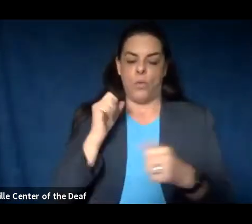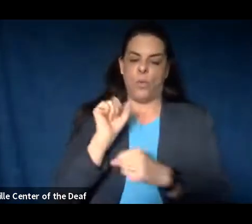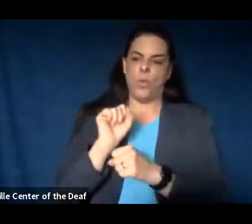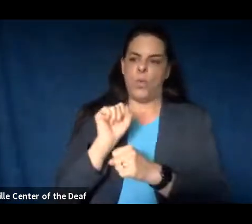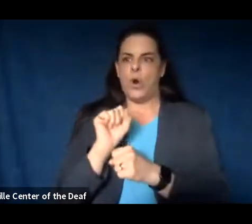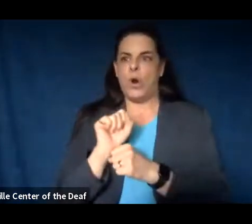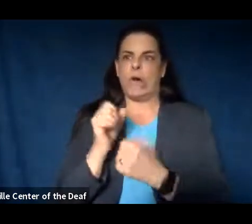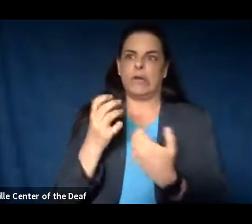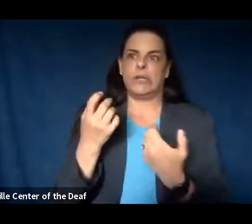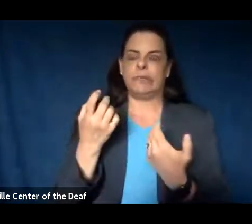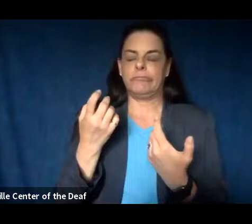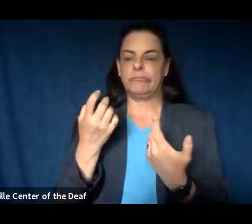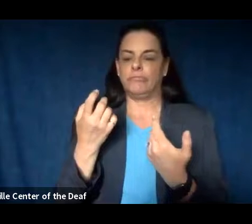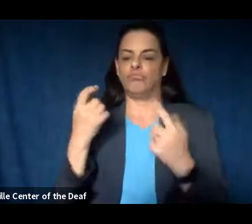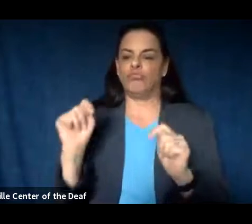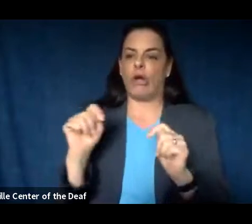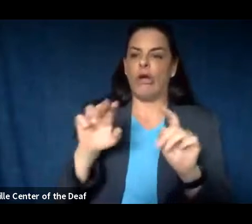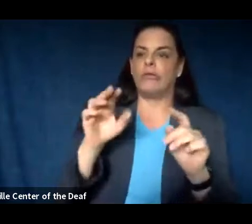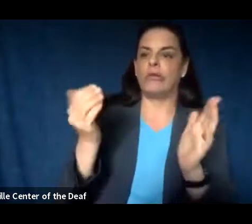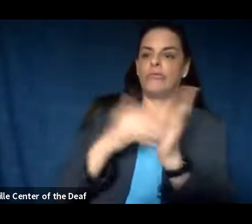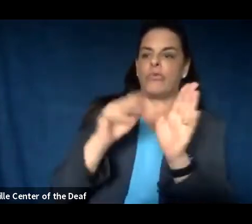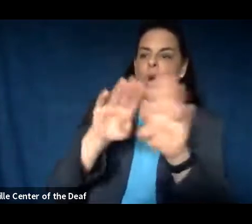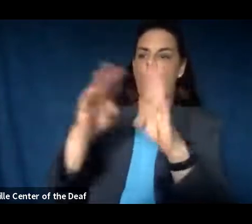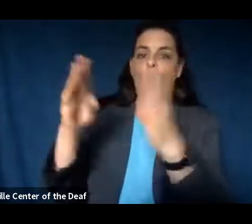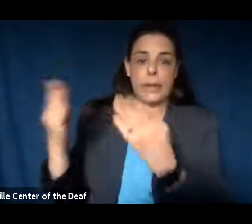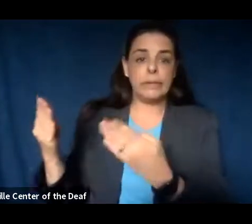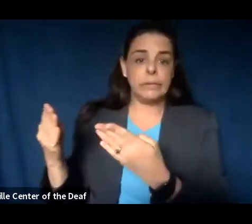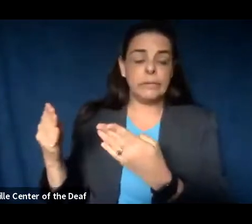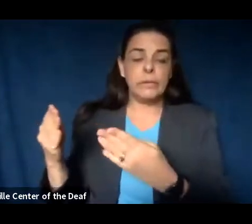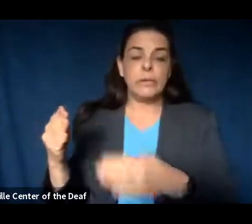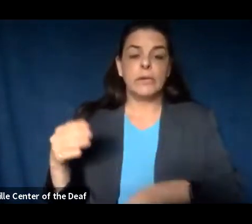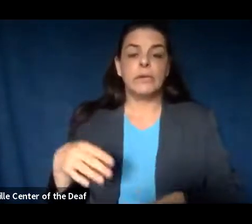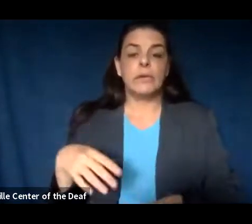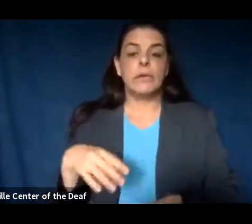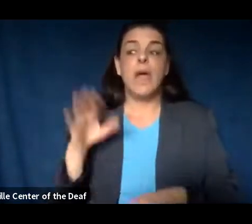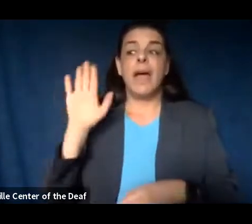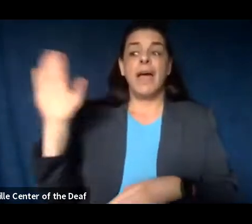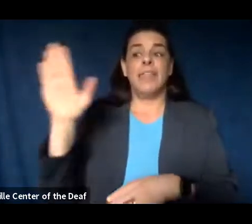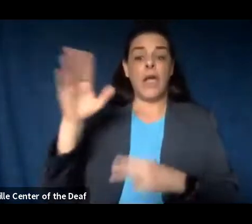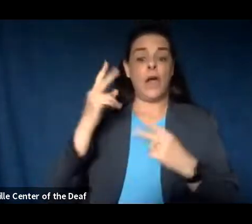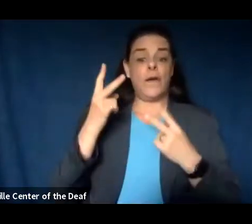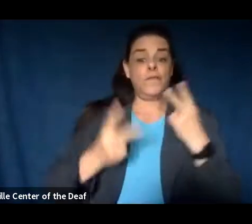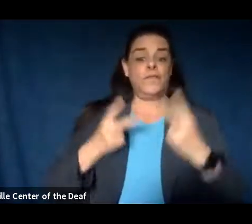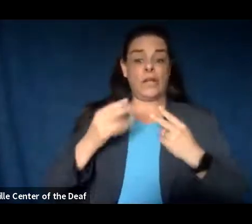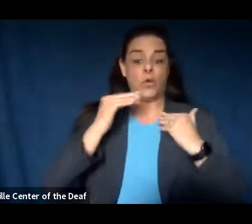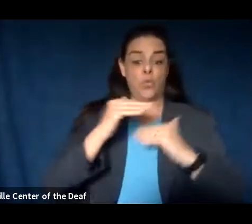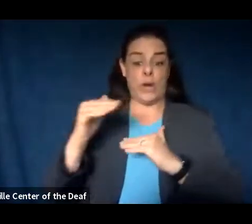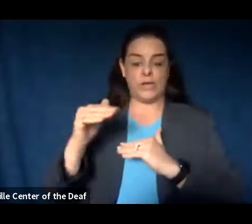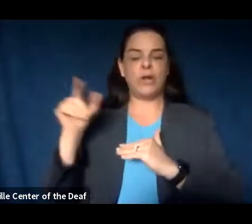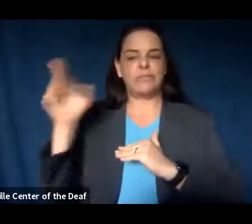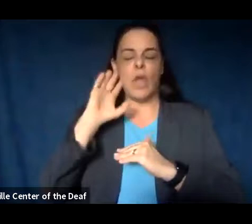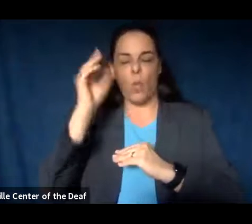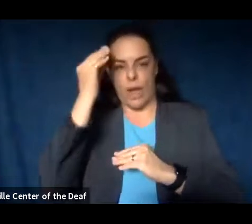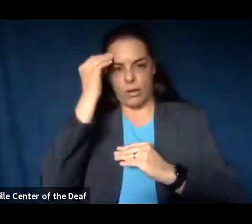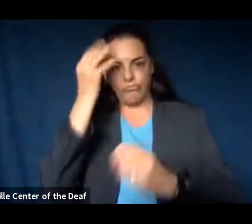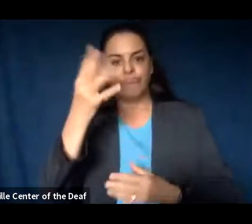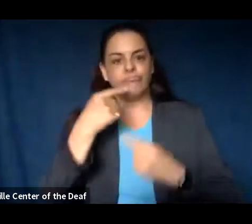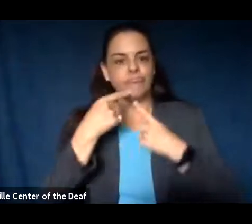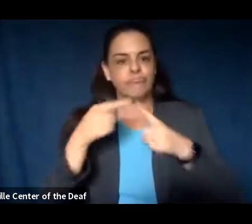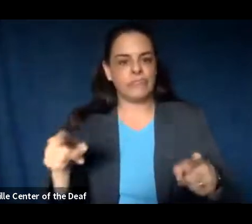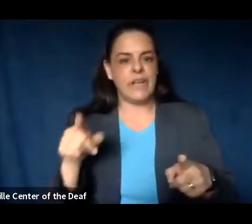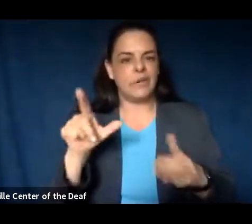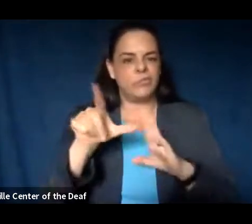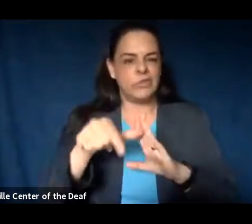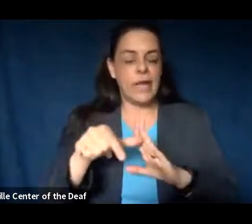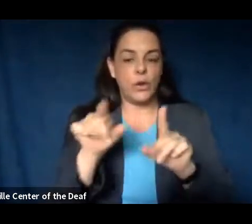into reopening things, and the visitor restrictions on that will be coming forward as well. But again, want to make